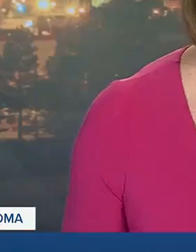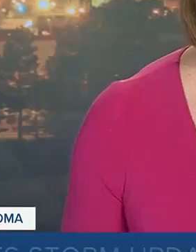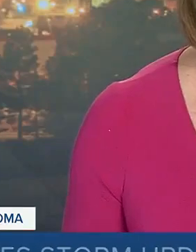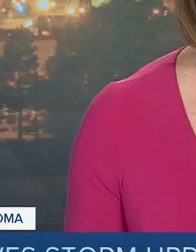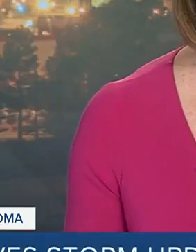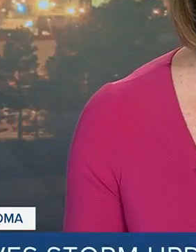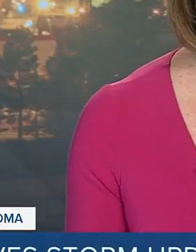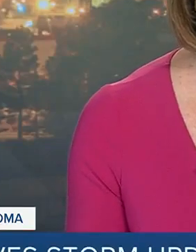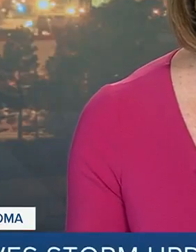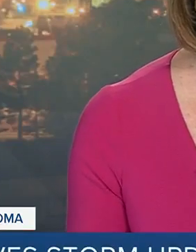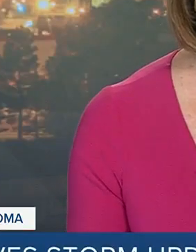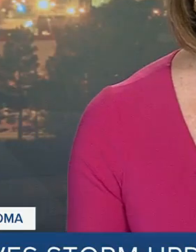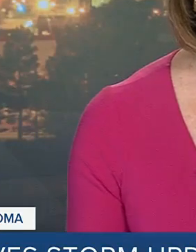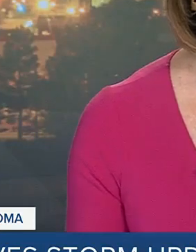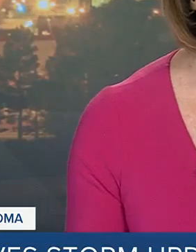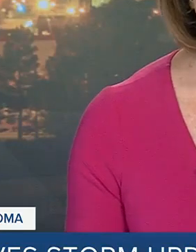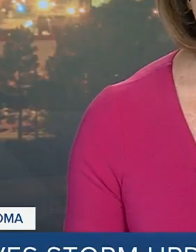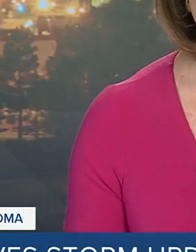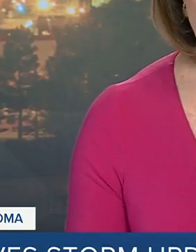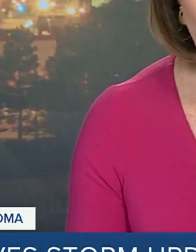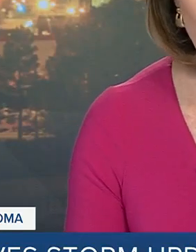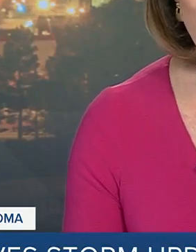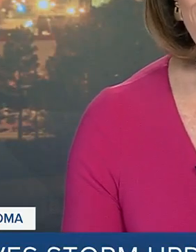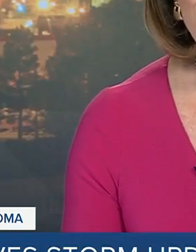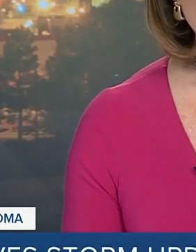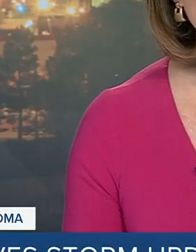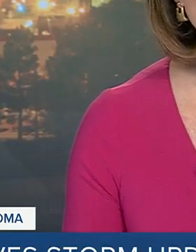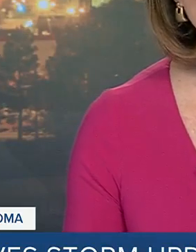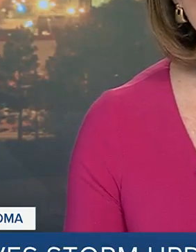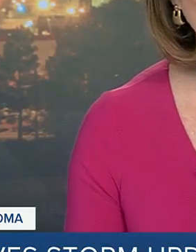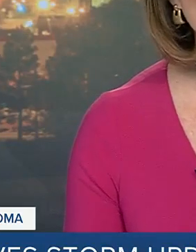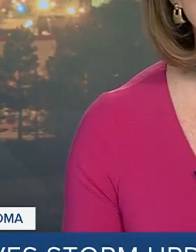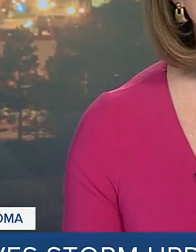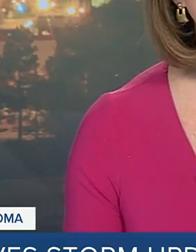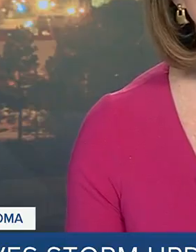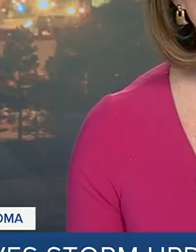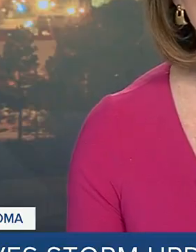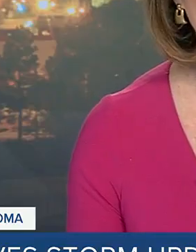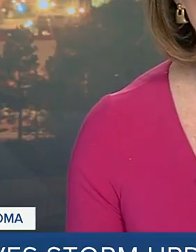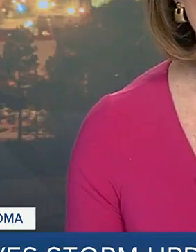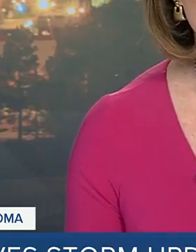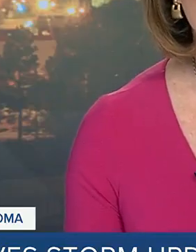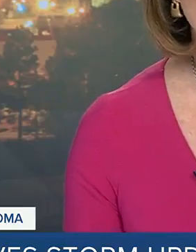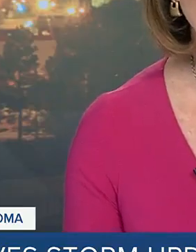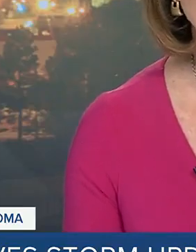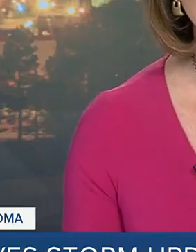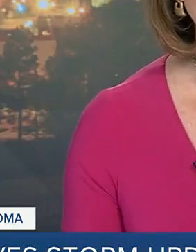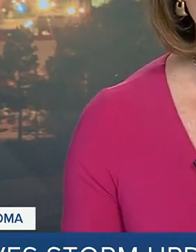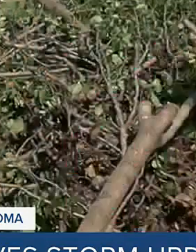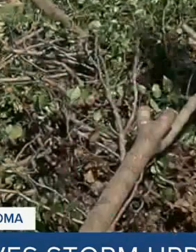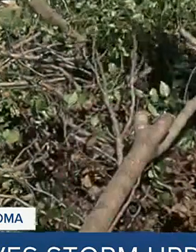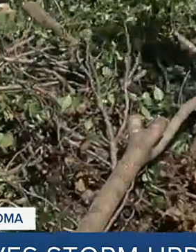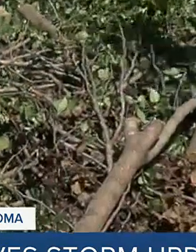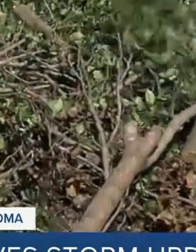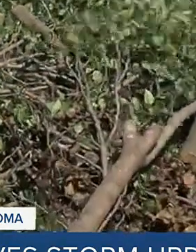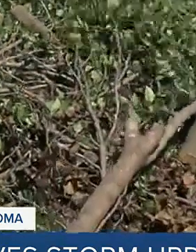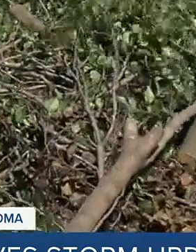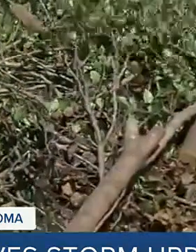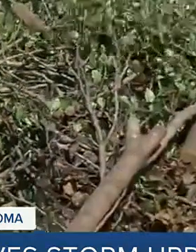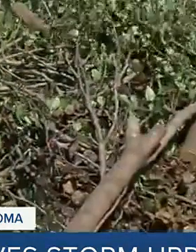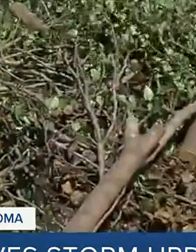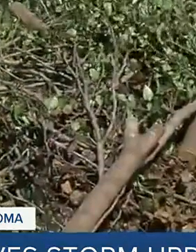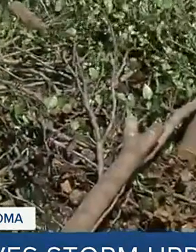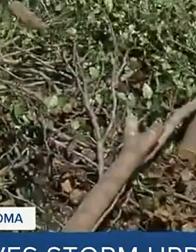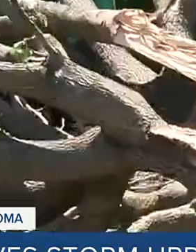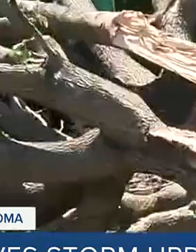As are expected, temperatures continue to increase. So does the urgency to return power to everyone across the area as EMSA extends the